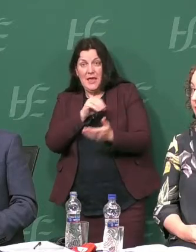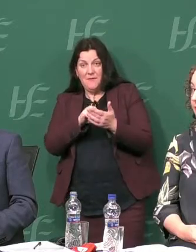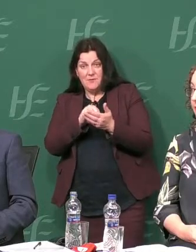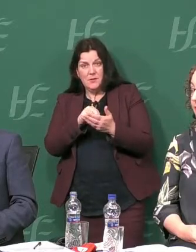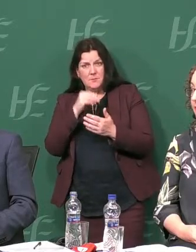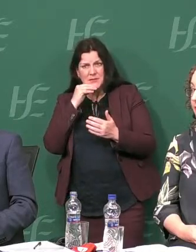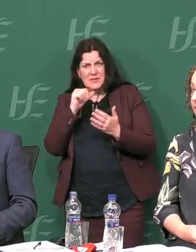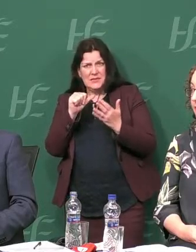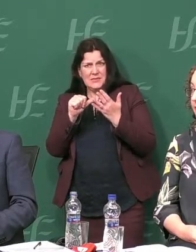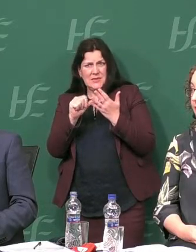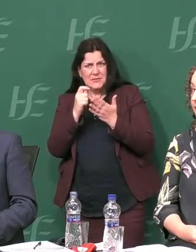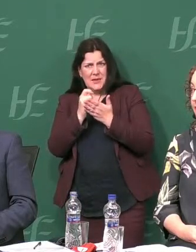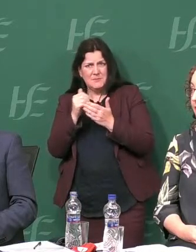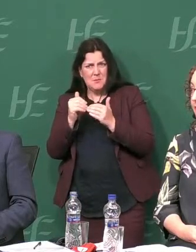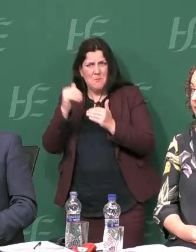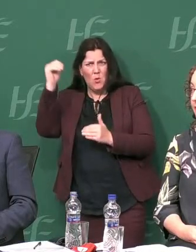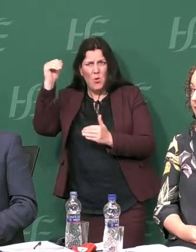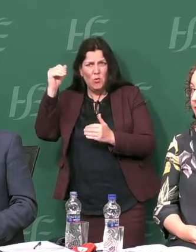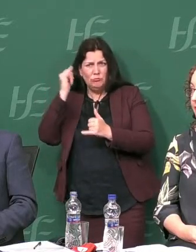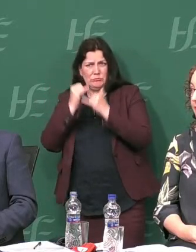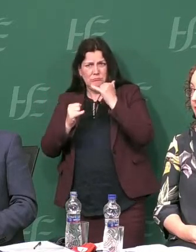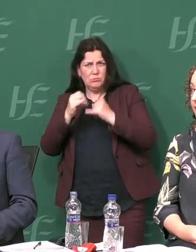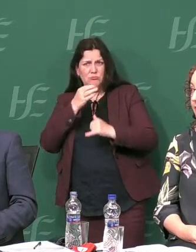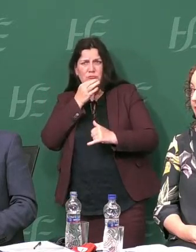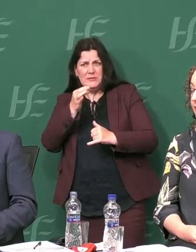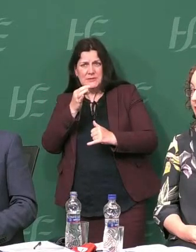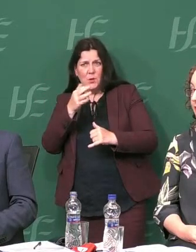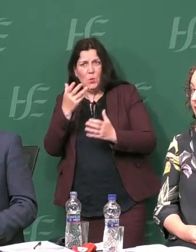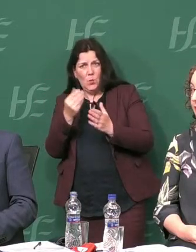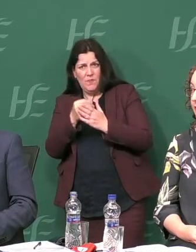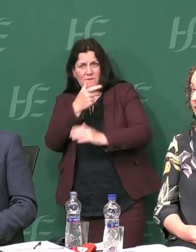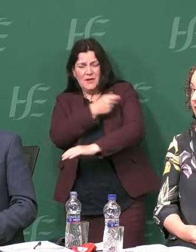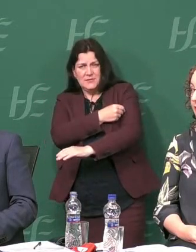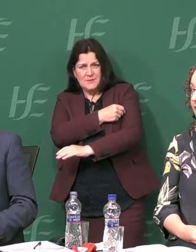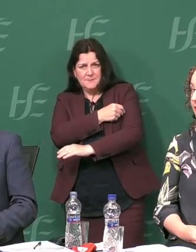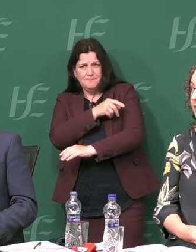6 times higher for the vaccine risk.